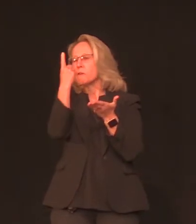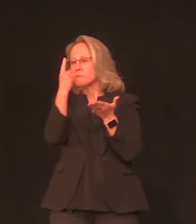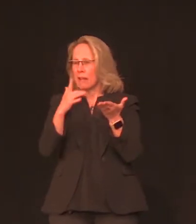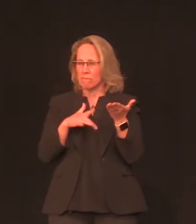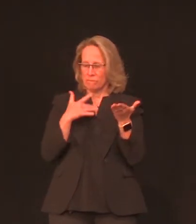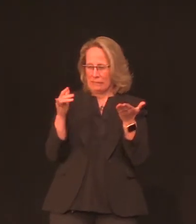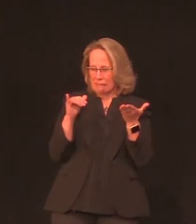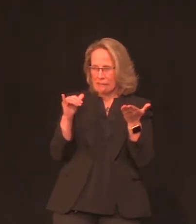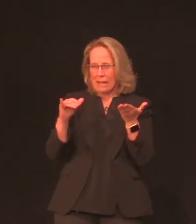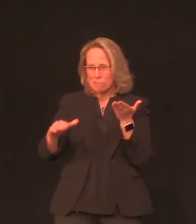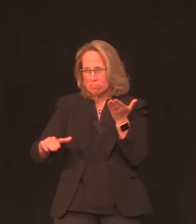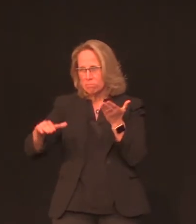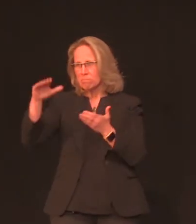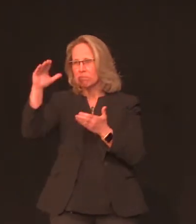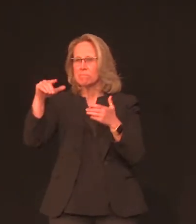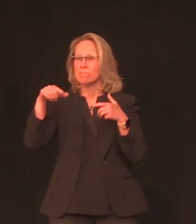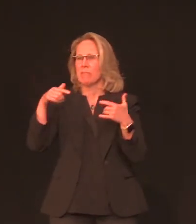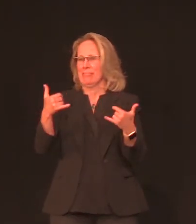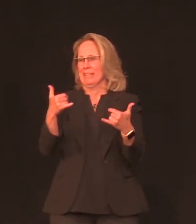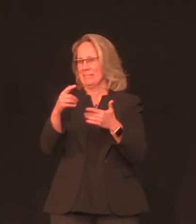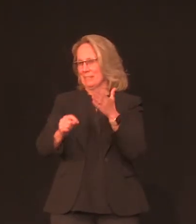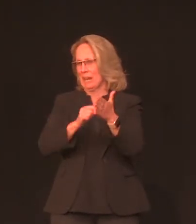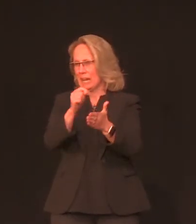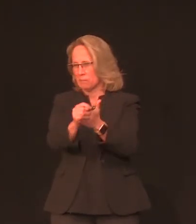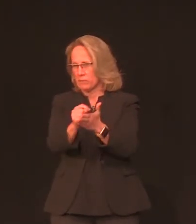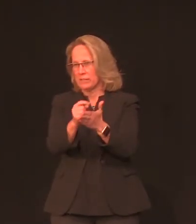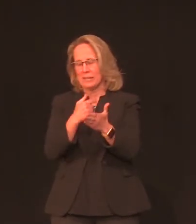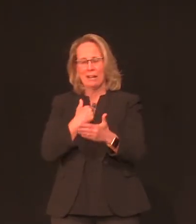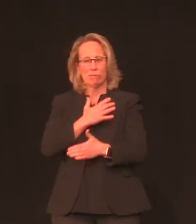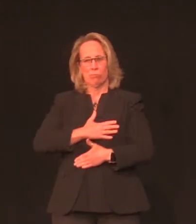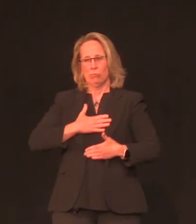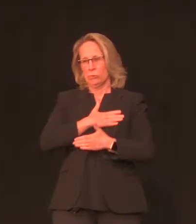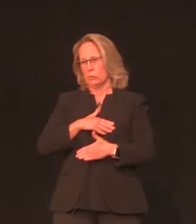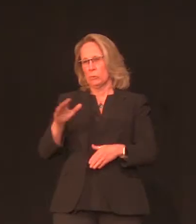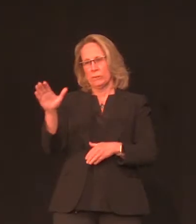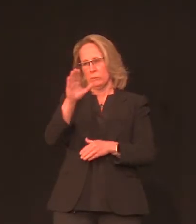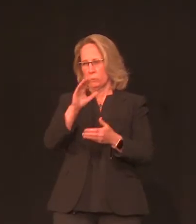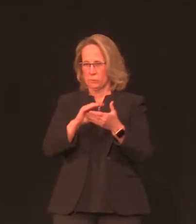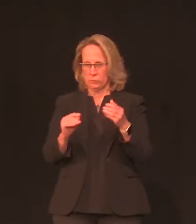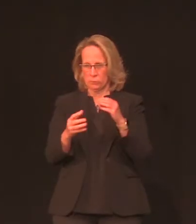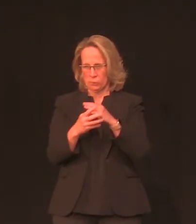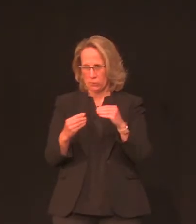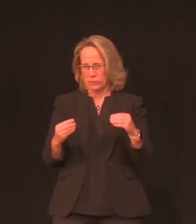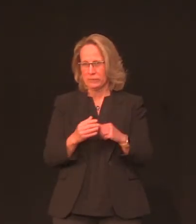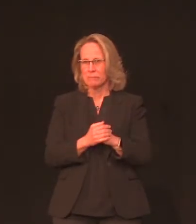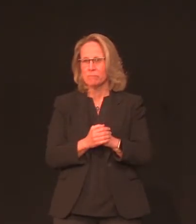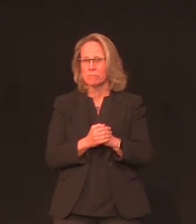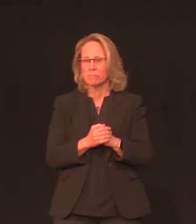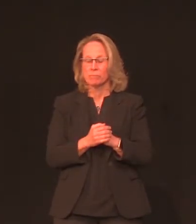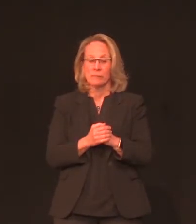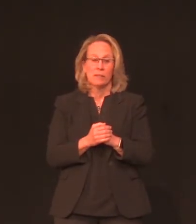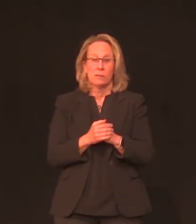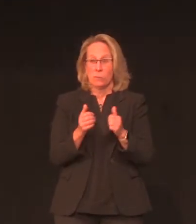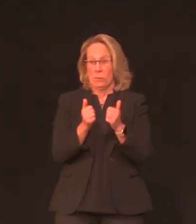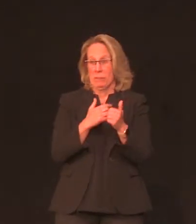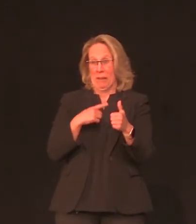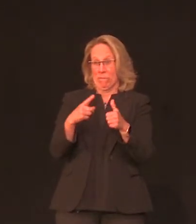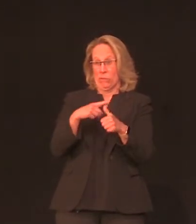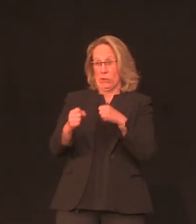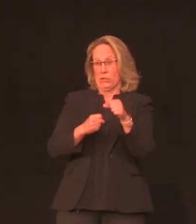I have enjoyed all of their enriching stories. As my first year here, I have learned to listen and